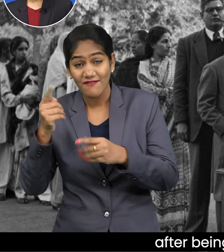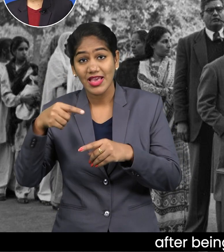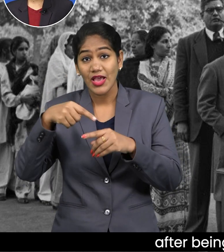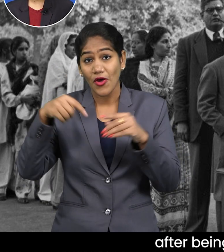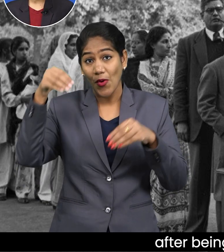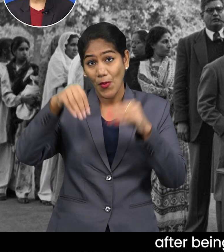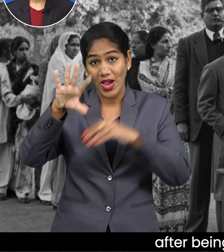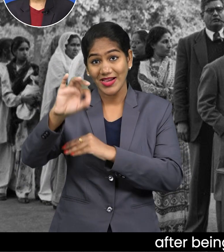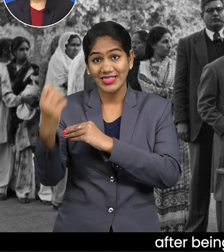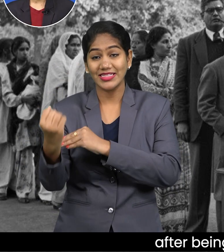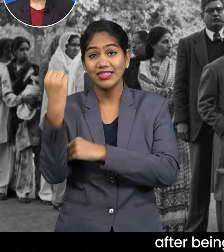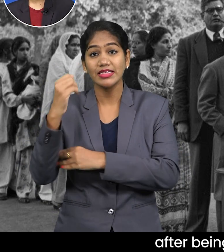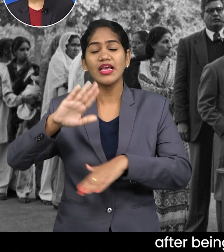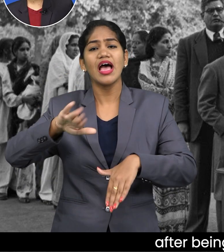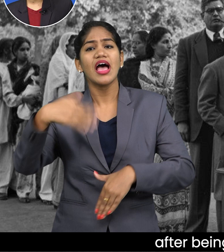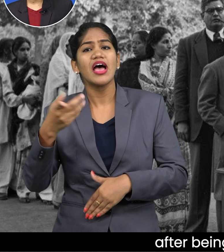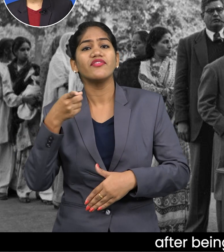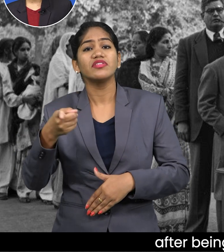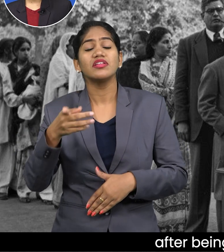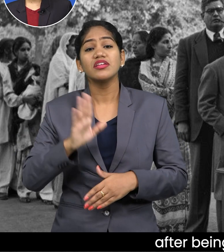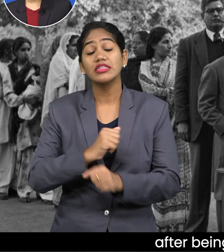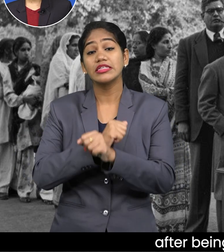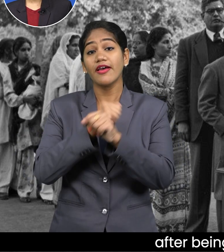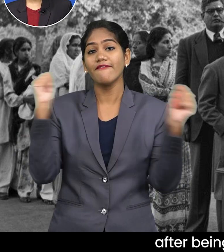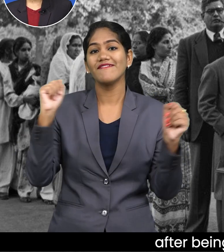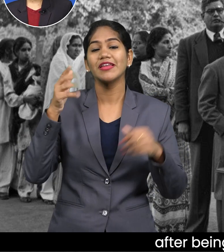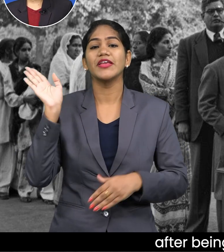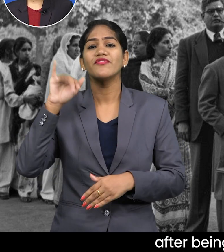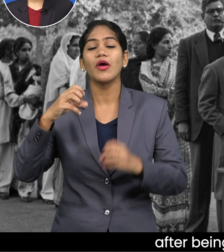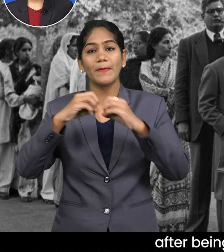after being freed from British rule.